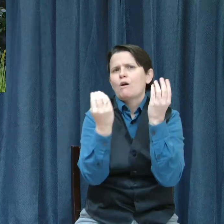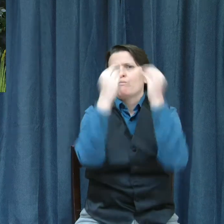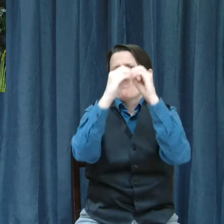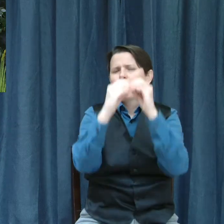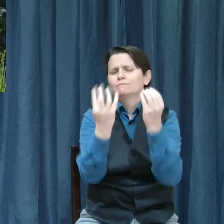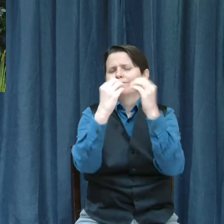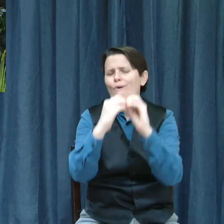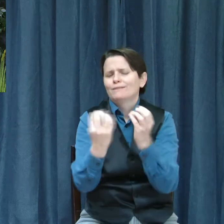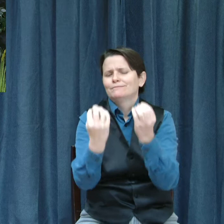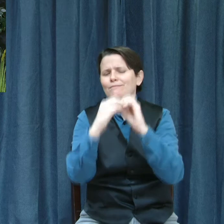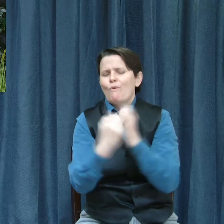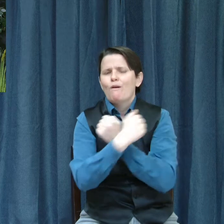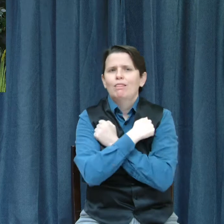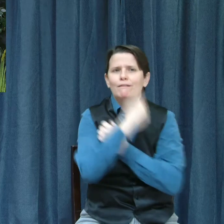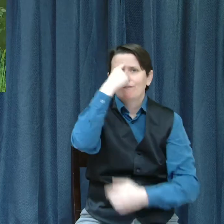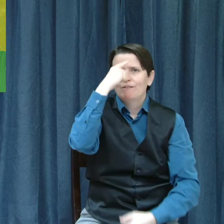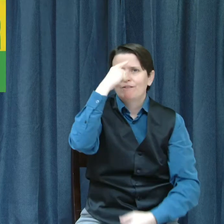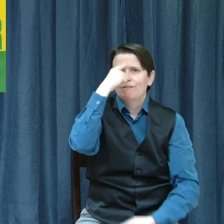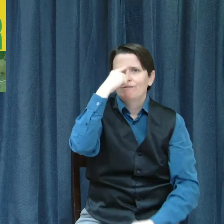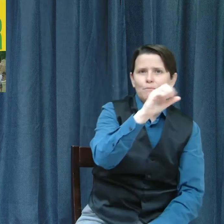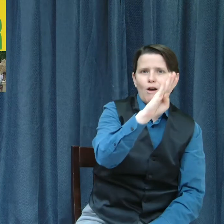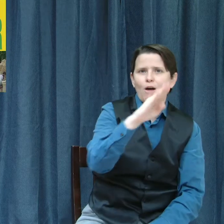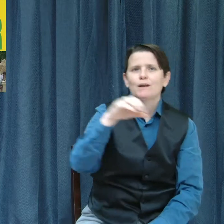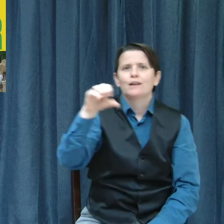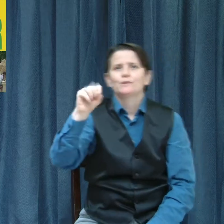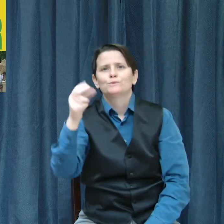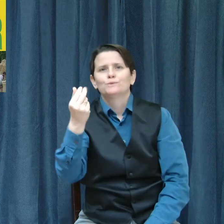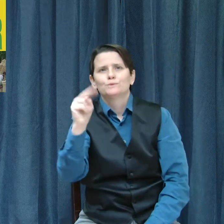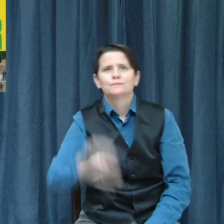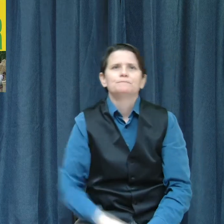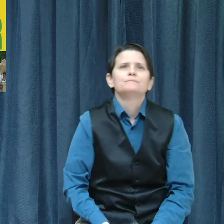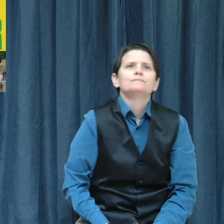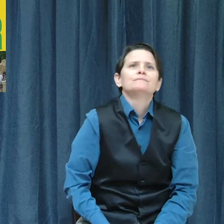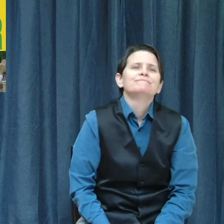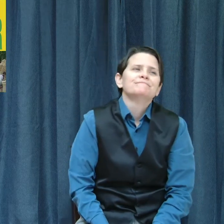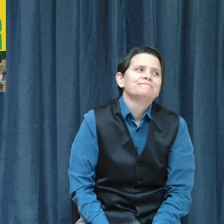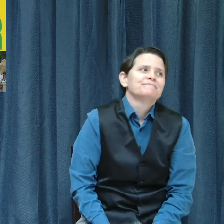and to Susan.